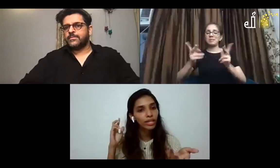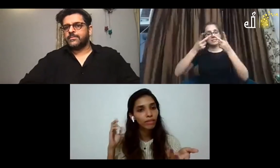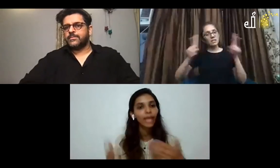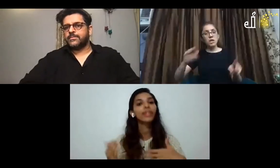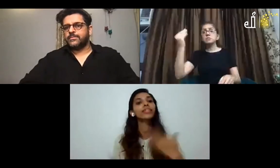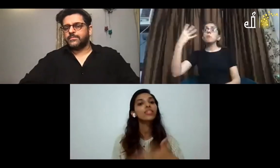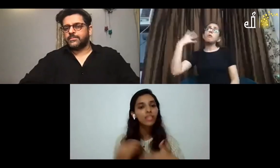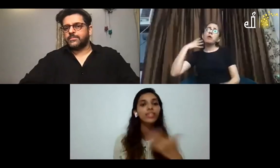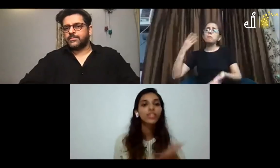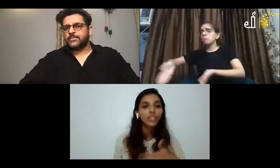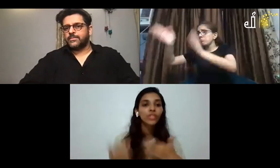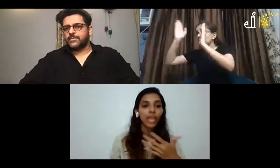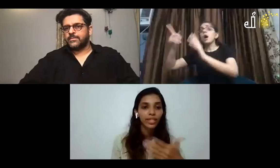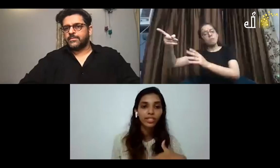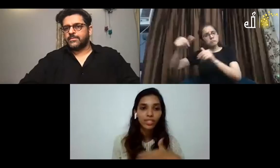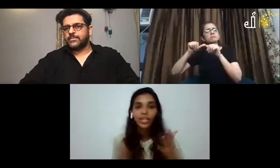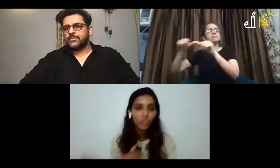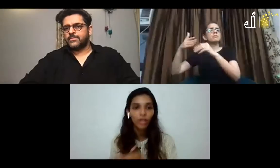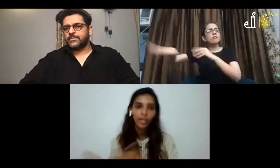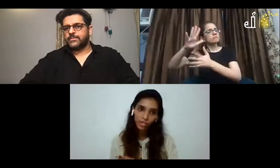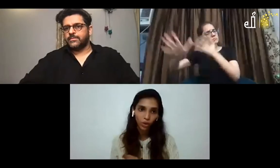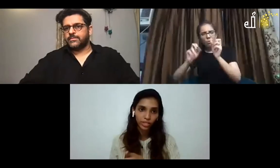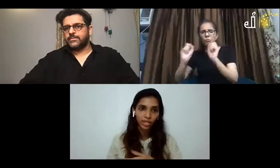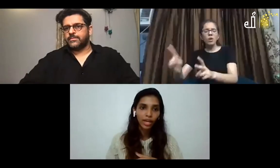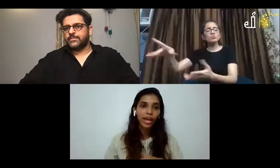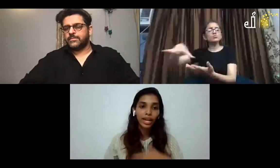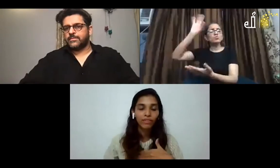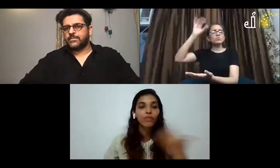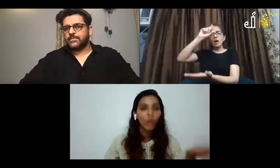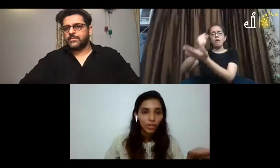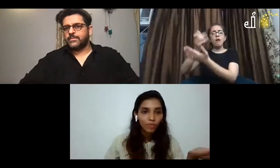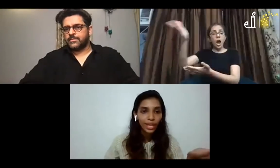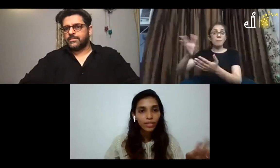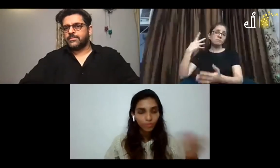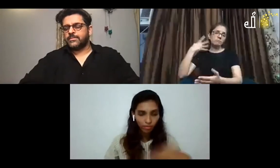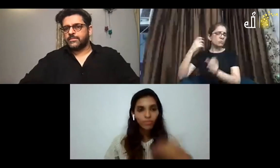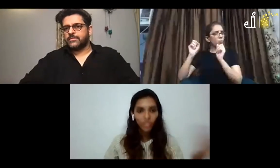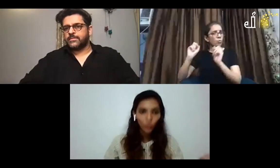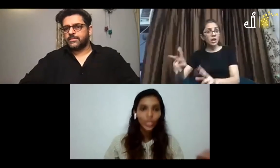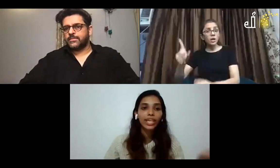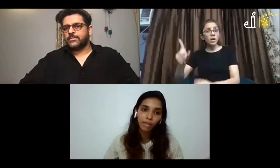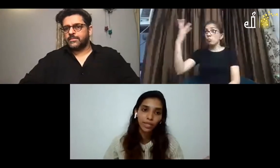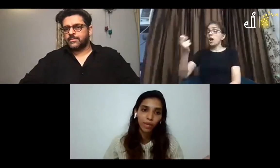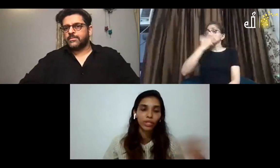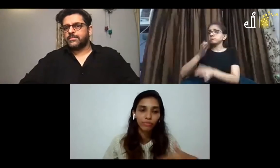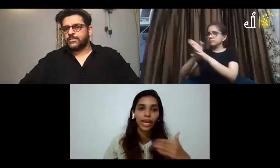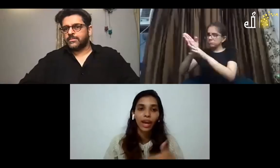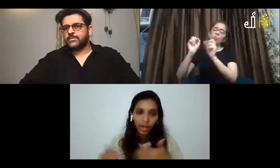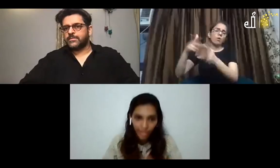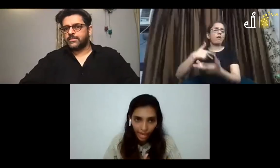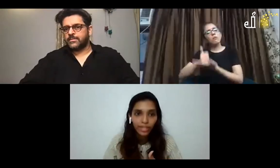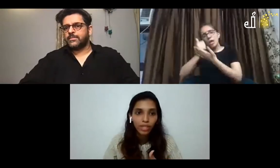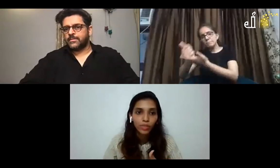for cochlear implant and then still continue signing. It's his or her choice. And if they want to speak, we can help them out. If